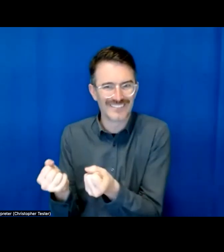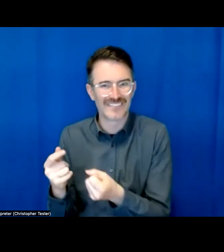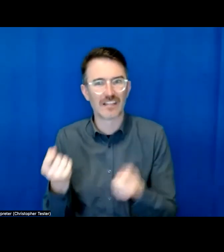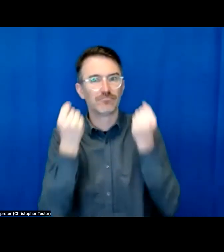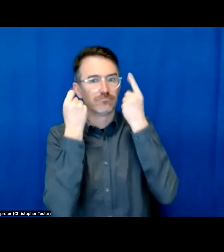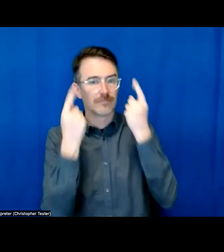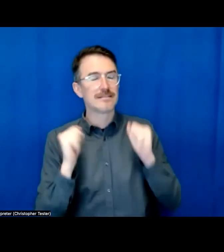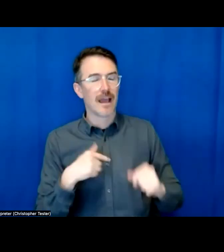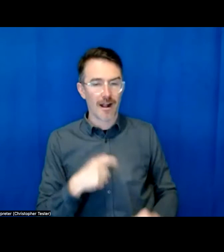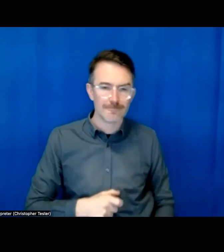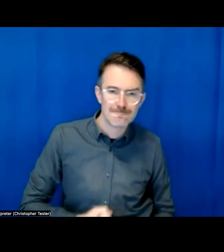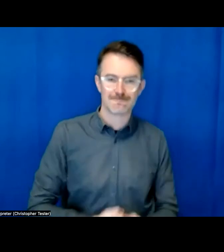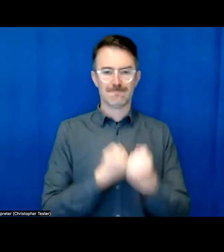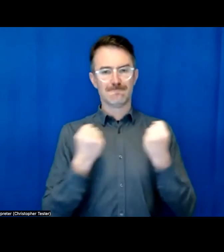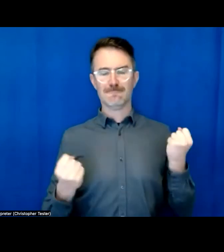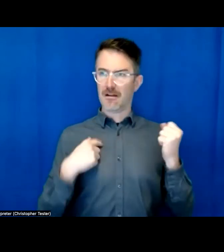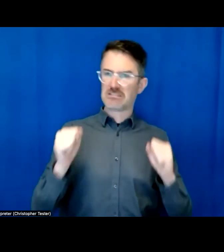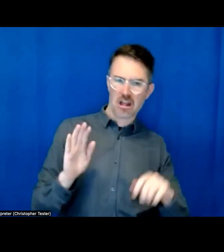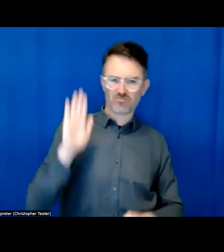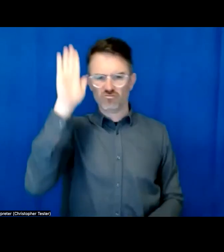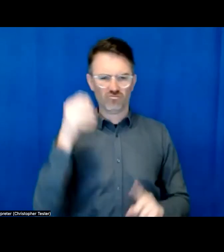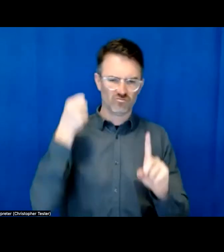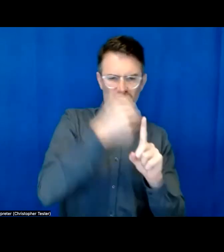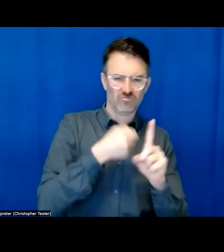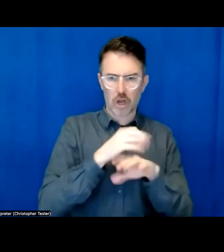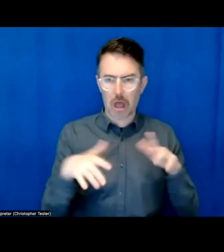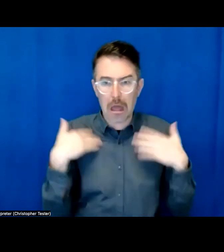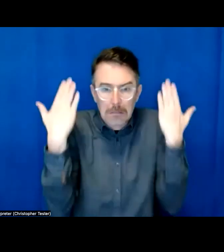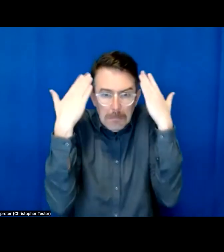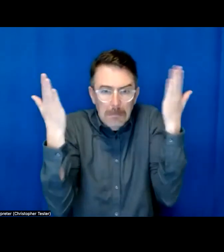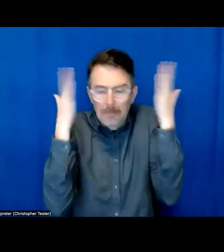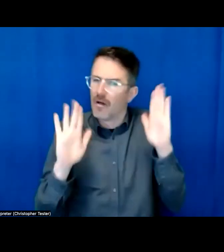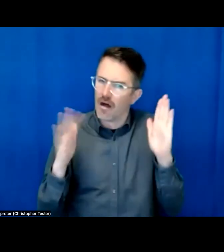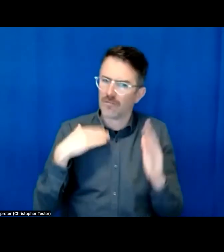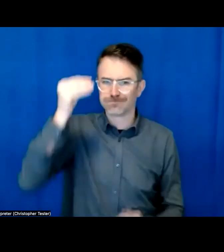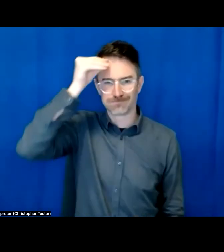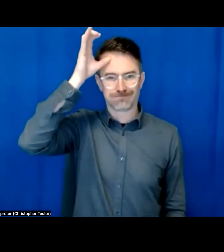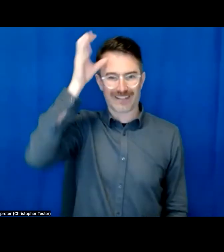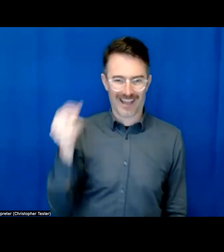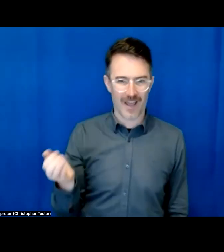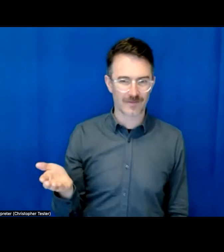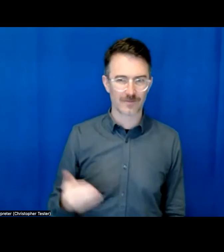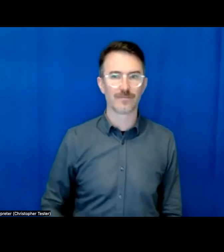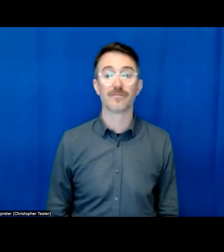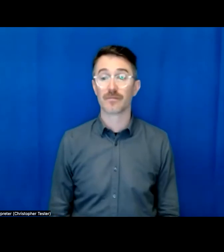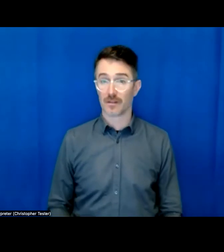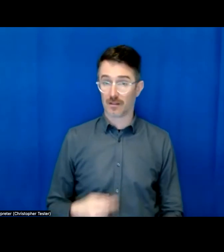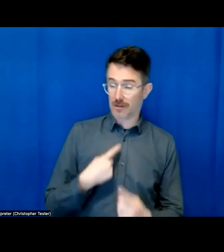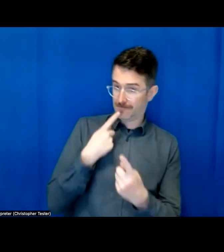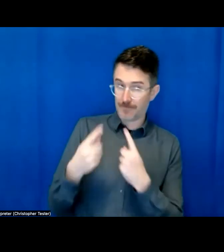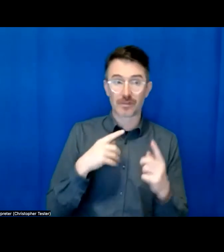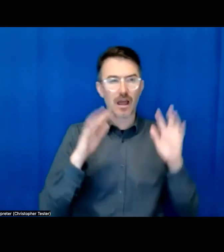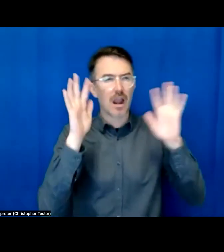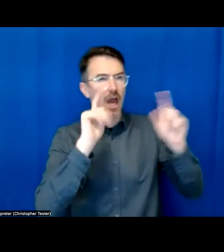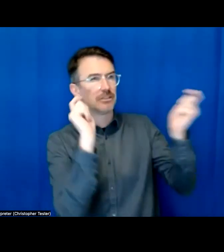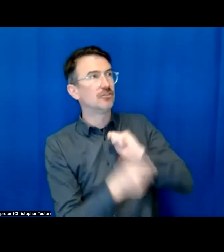in development, as well as decisions related to climate change. In Sidrap district, young